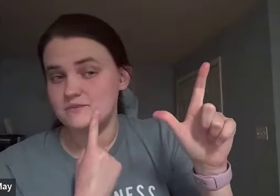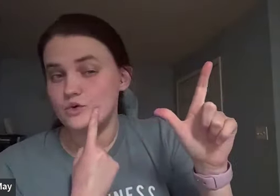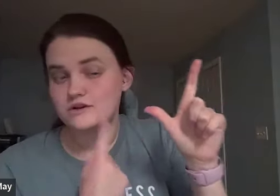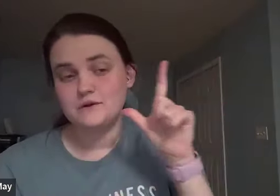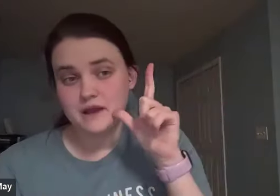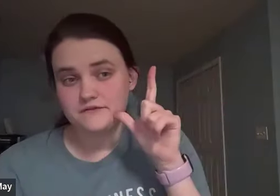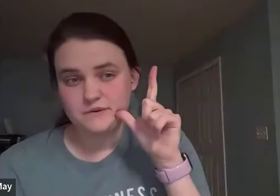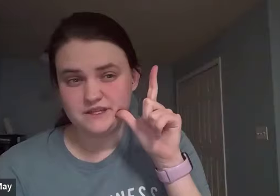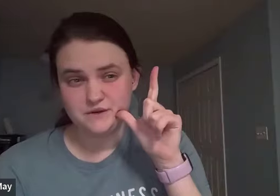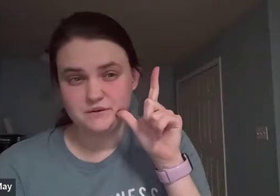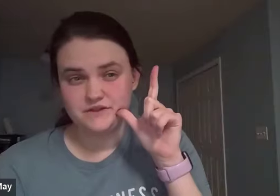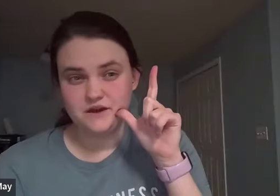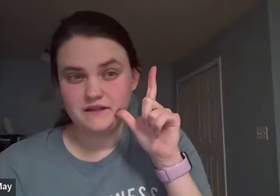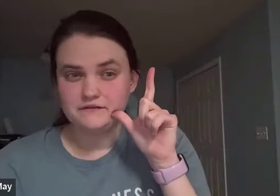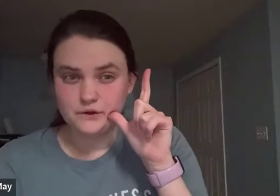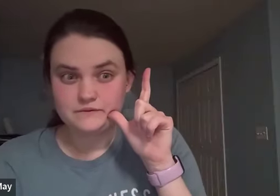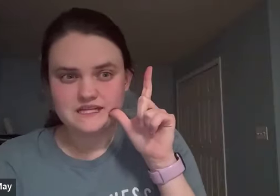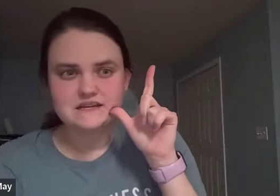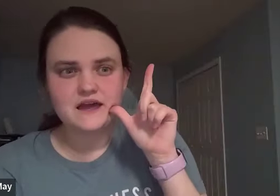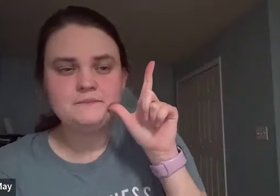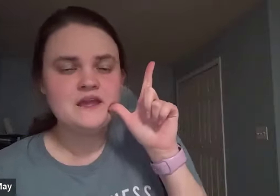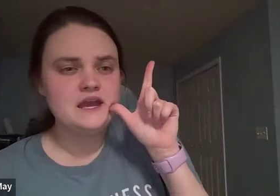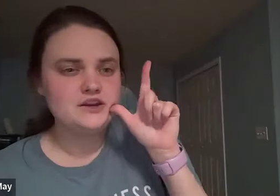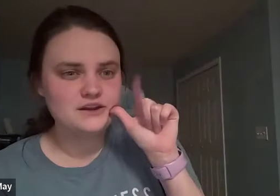corner of your mouth that we've been doing with like fruit and things like that. And you're going to go